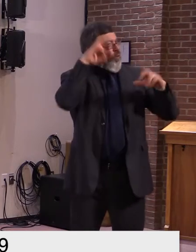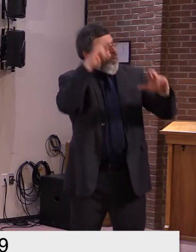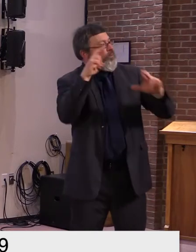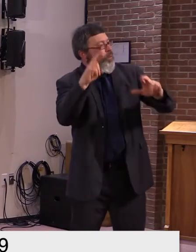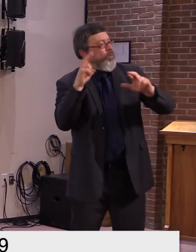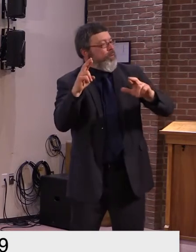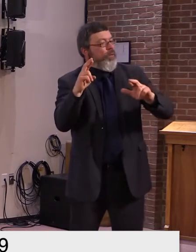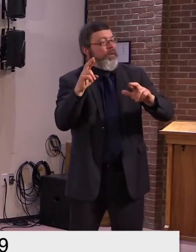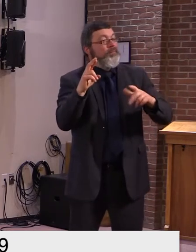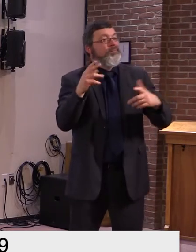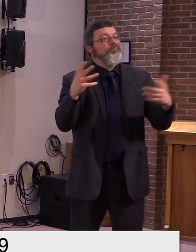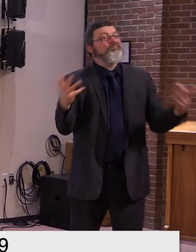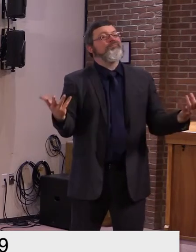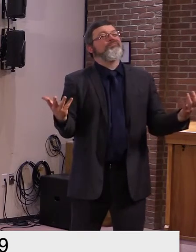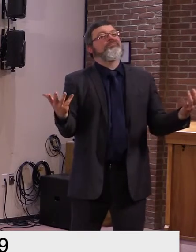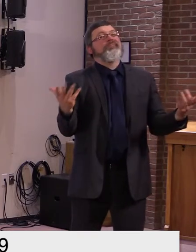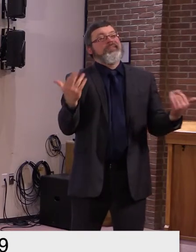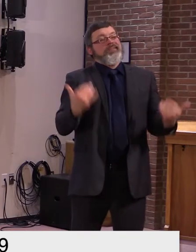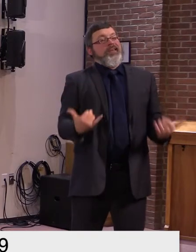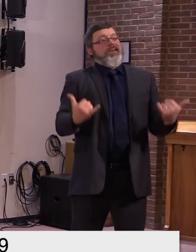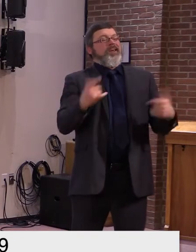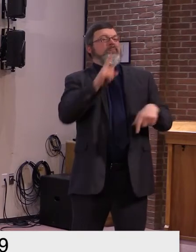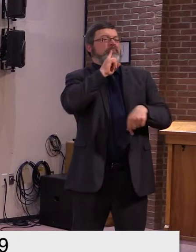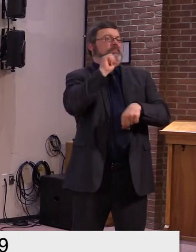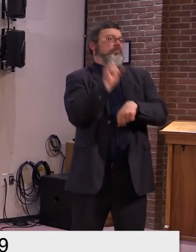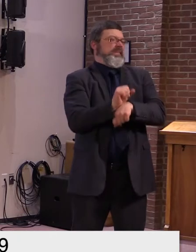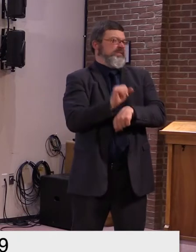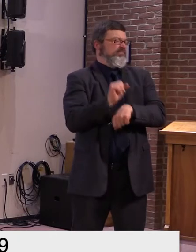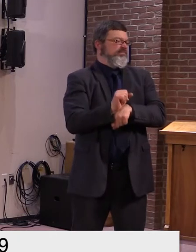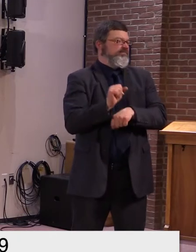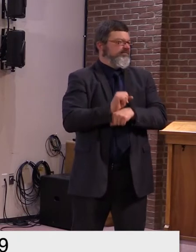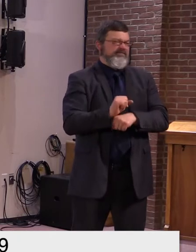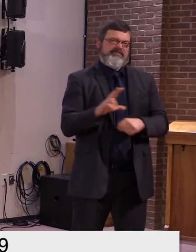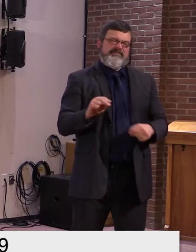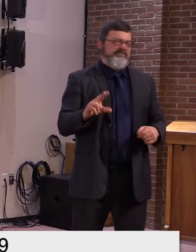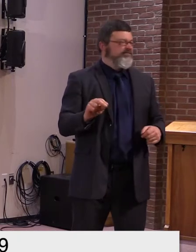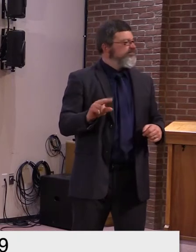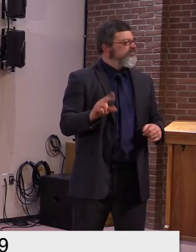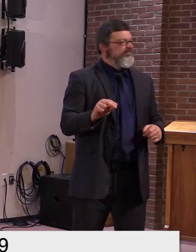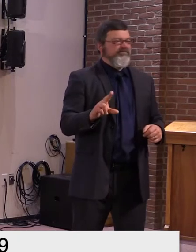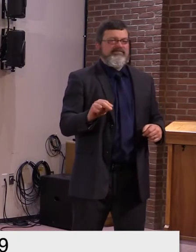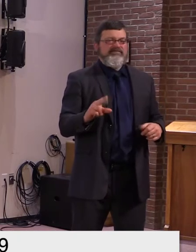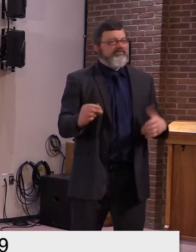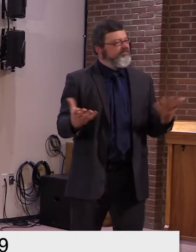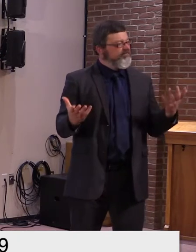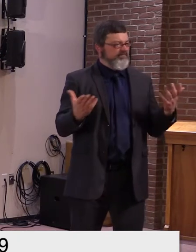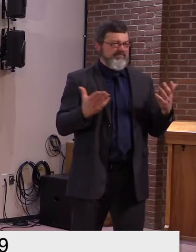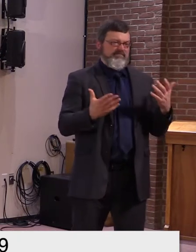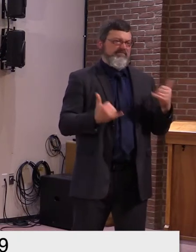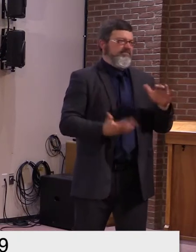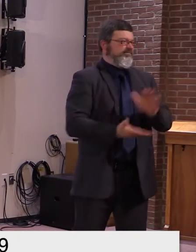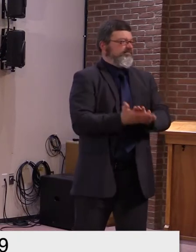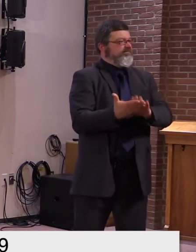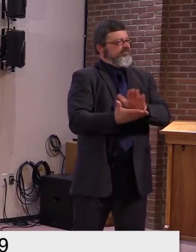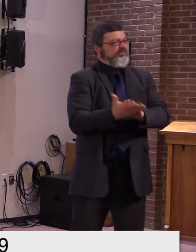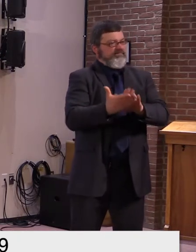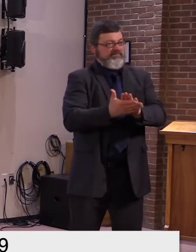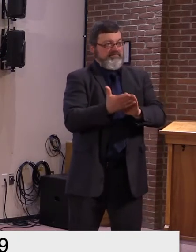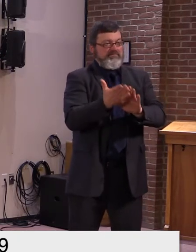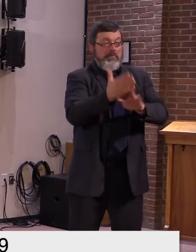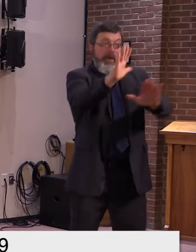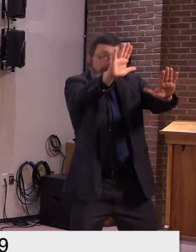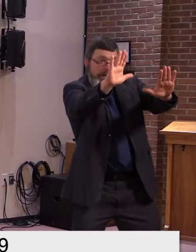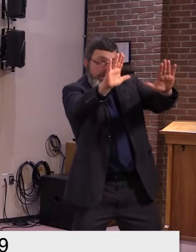been. And the good news, of course, is we have a vaccine, and there is an aggressive effort